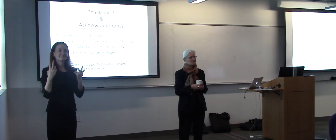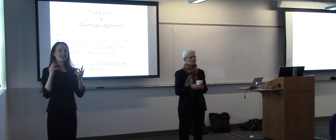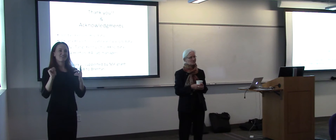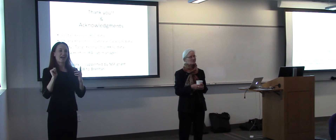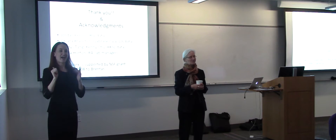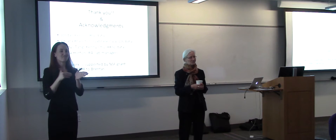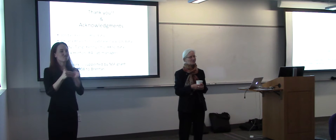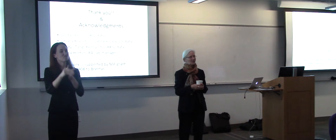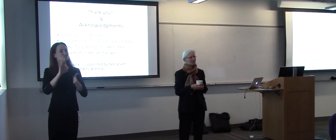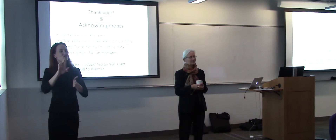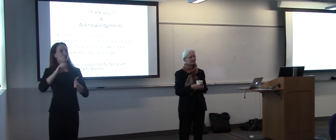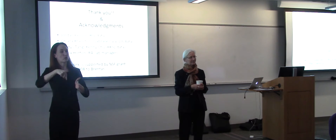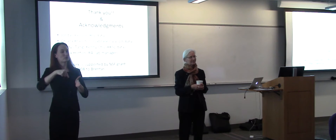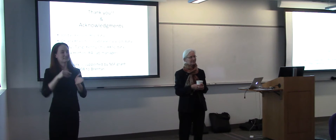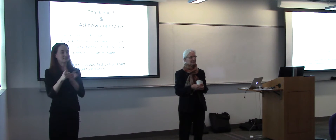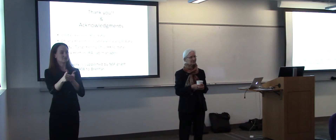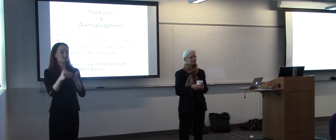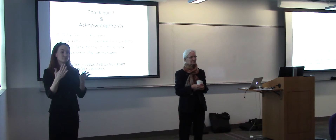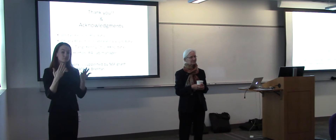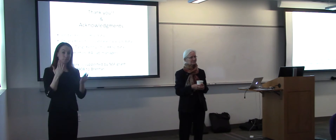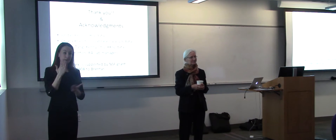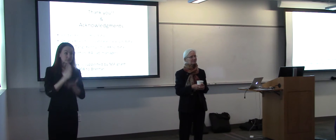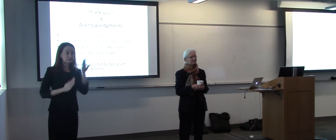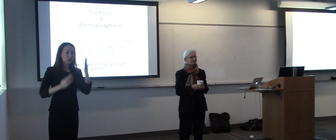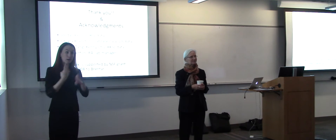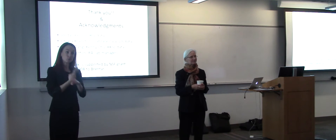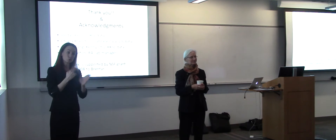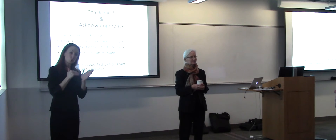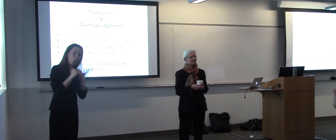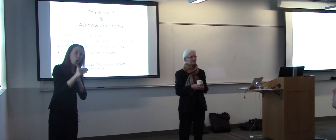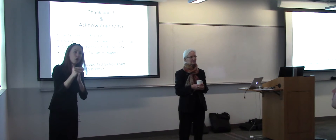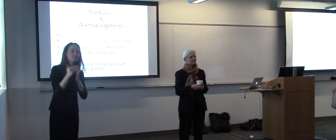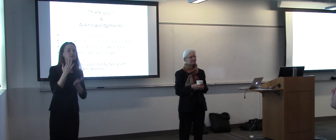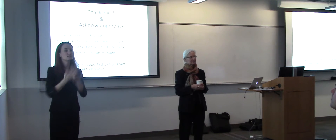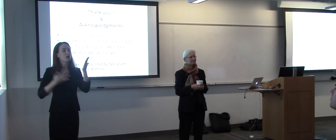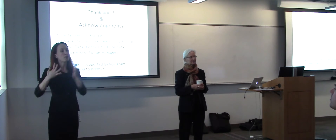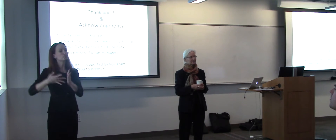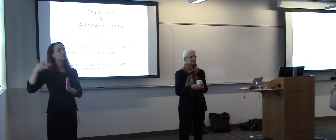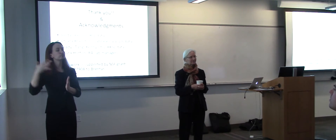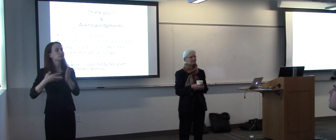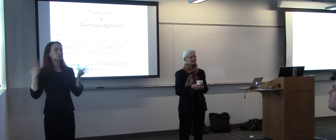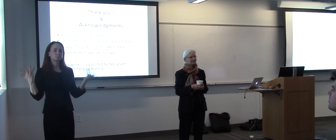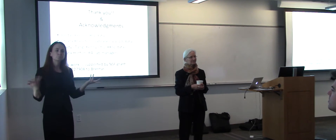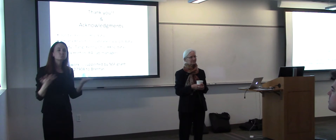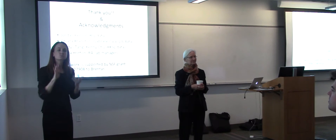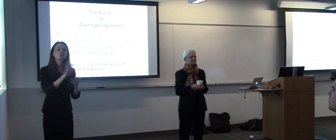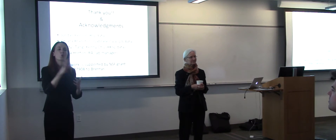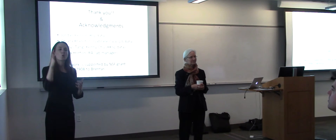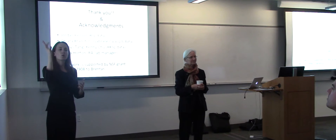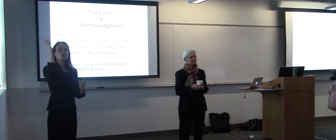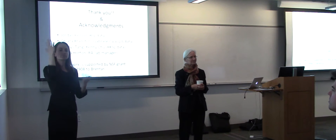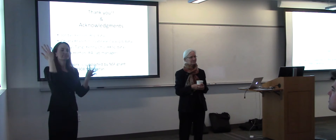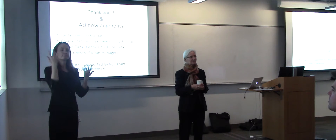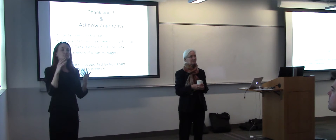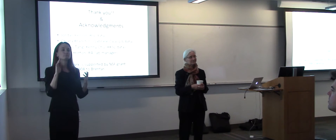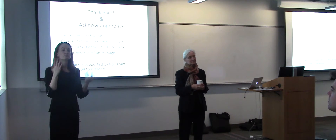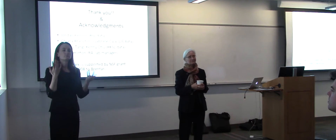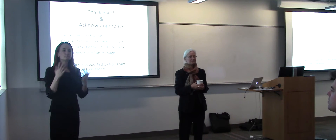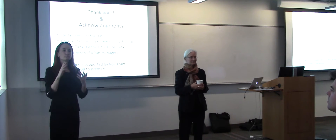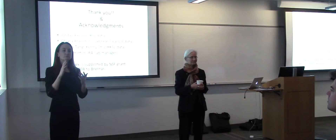frequency. It occurs to me that maybe some are used more frequently in some cases, or some are the more kind of